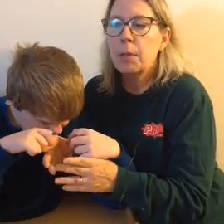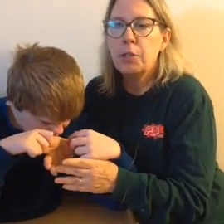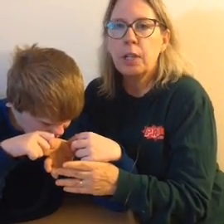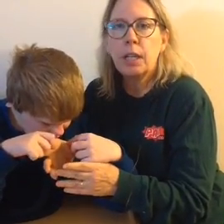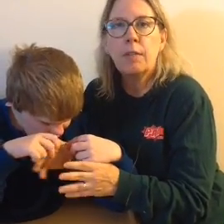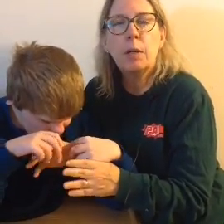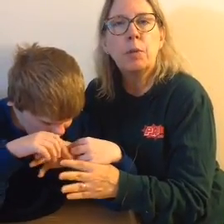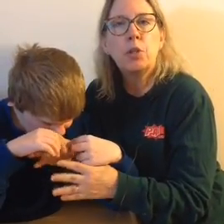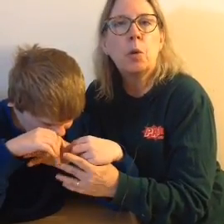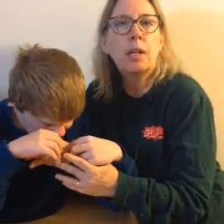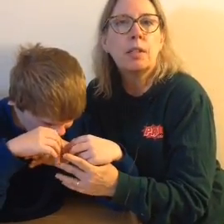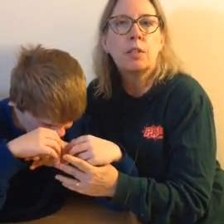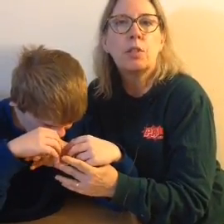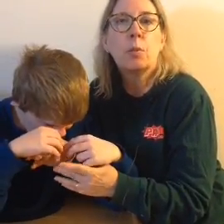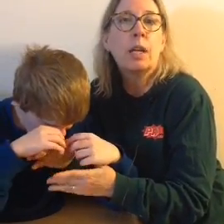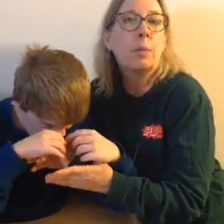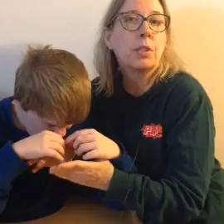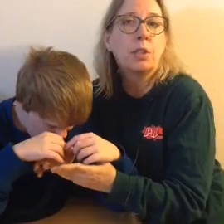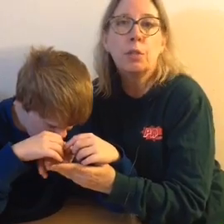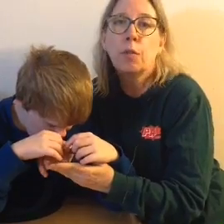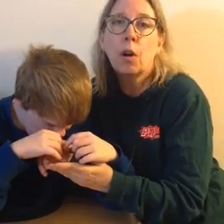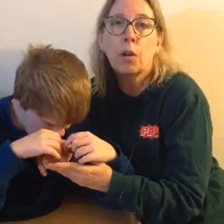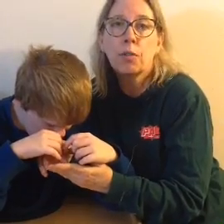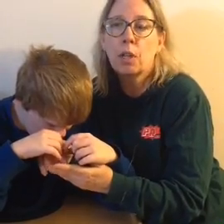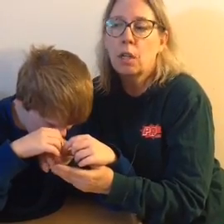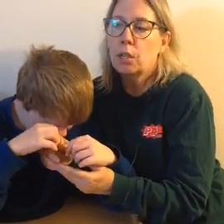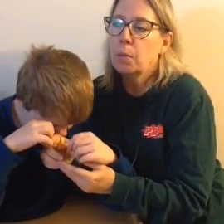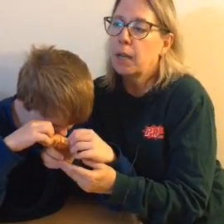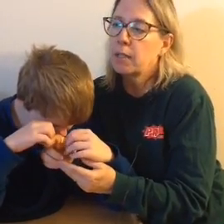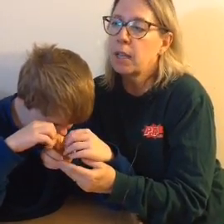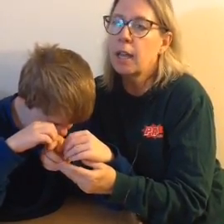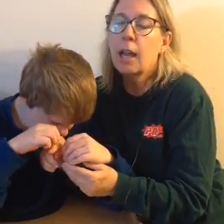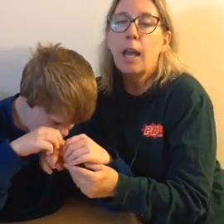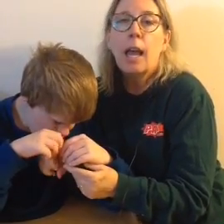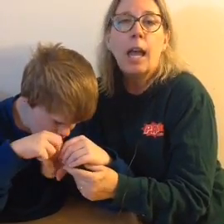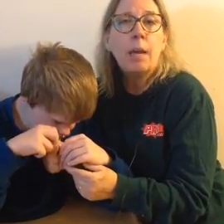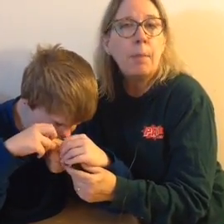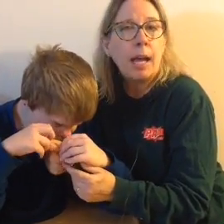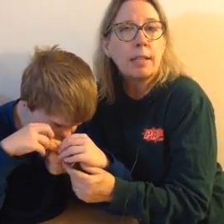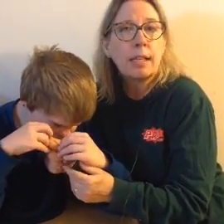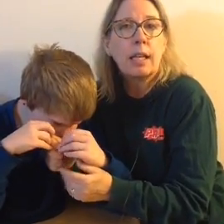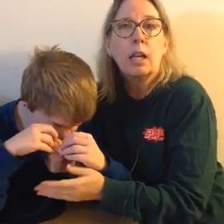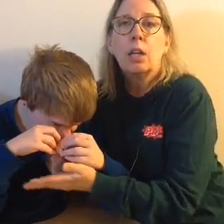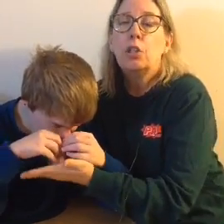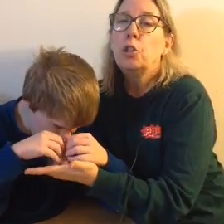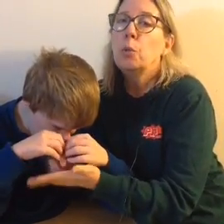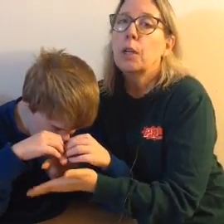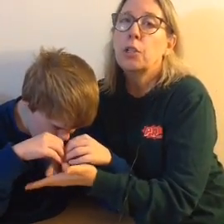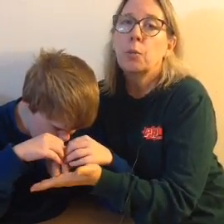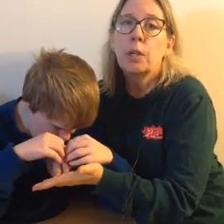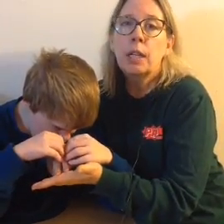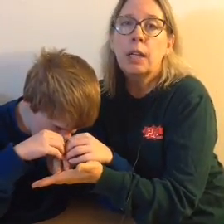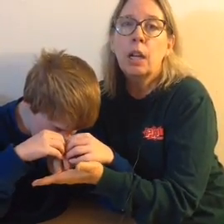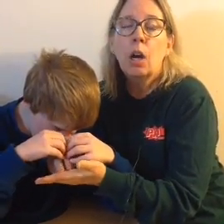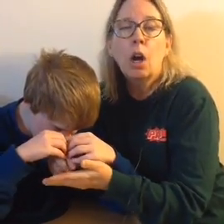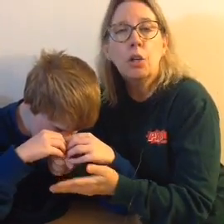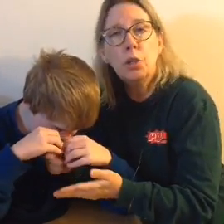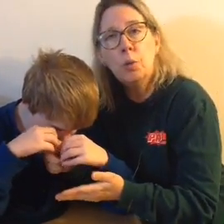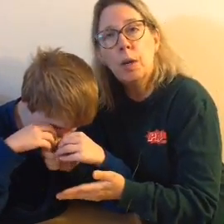can give him the choice as to what he wants to do first. You might say, "Hey, Maxie, do you want to read or do you want